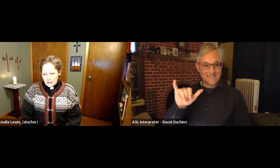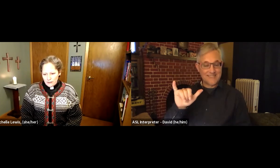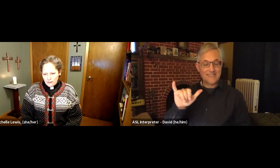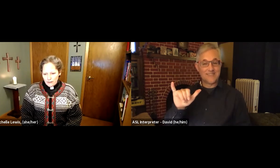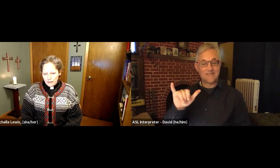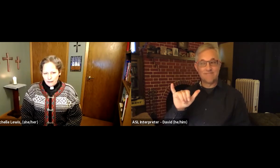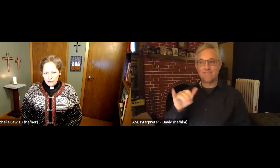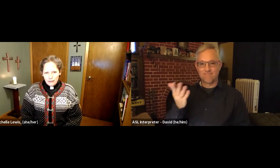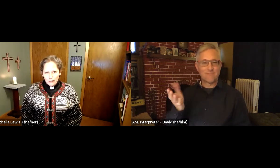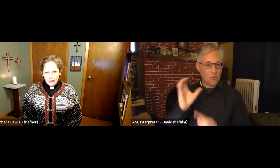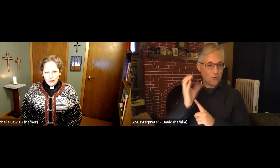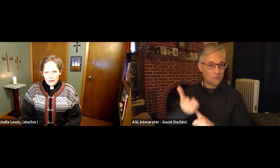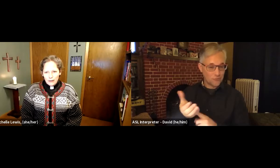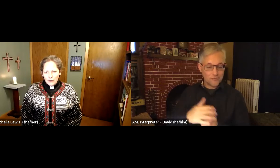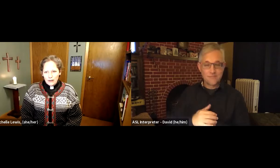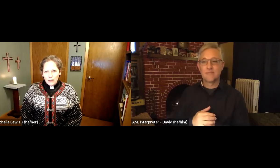sadness.